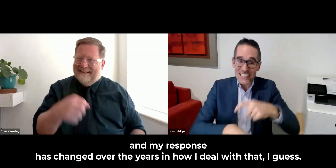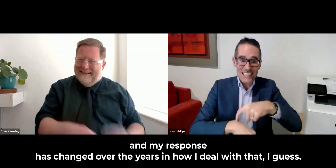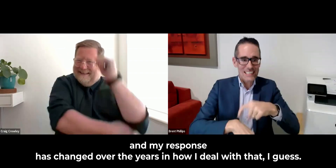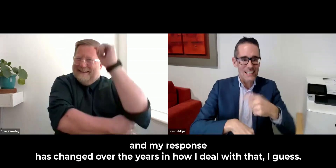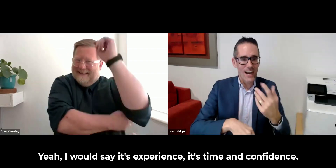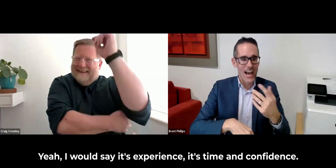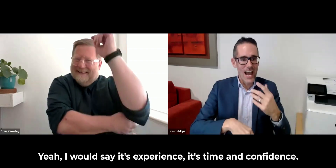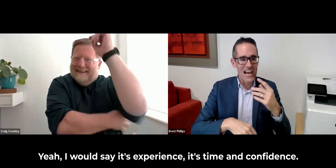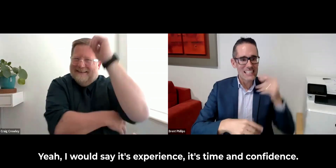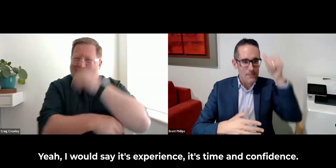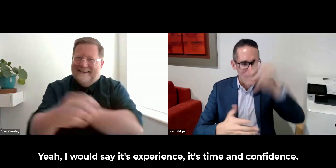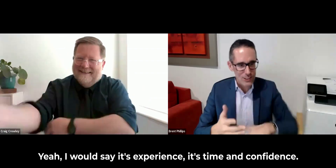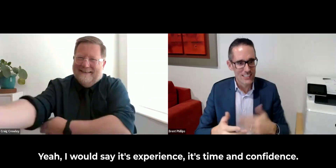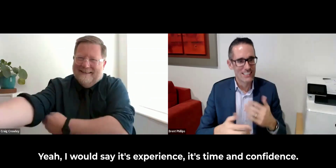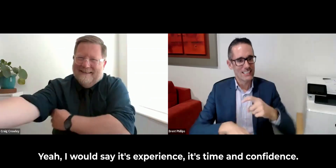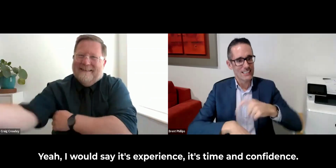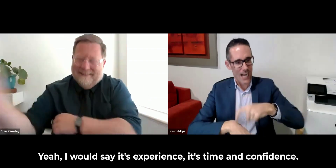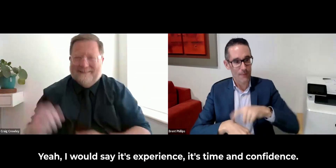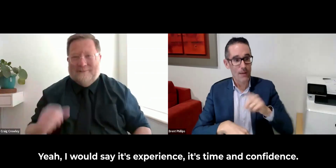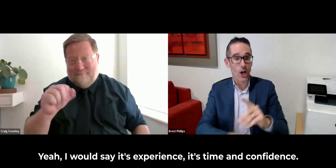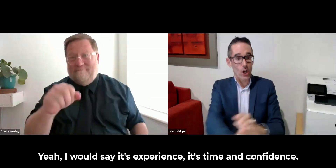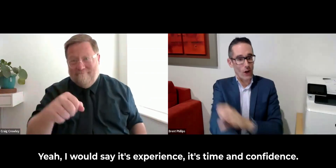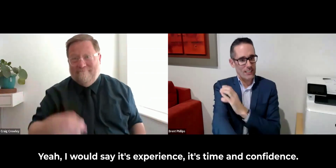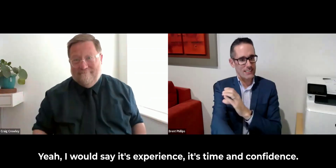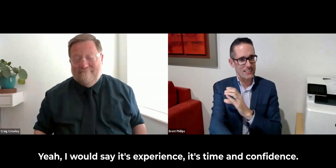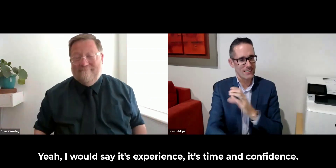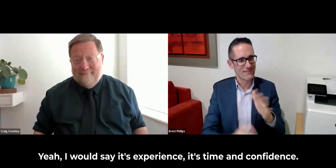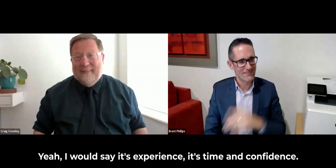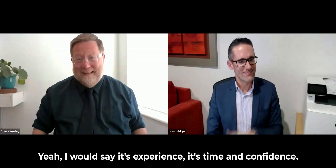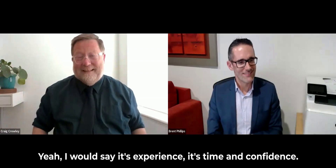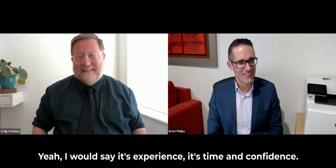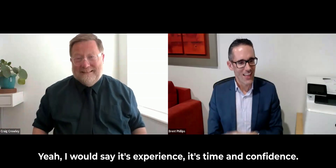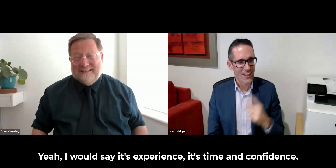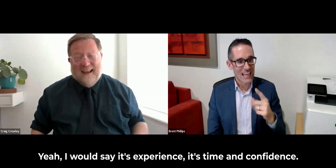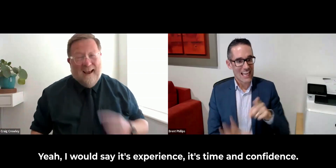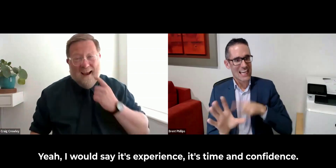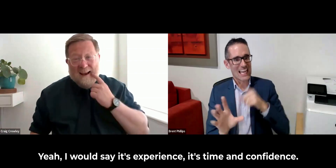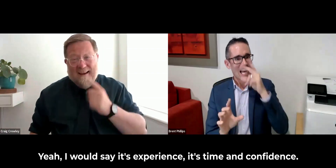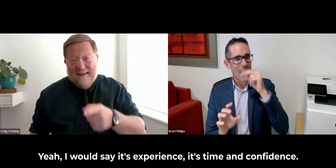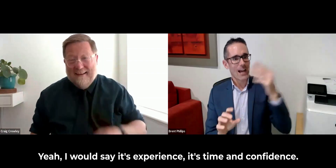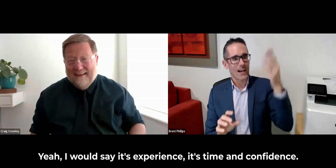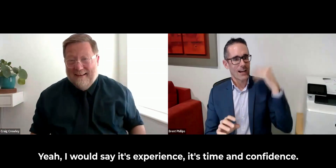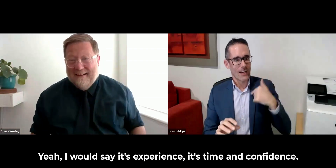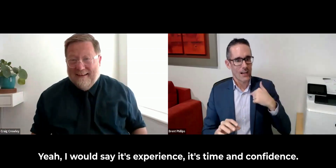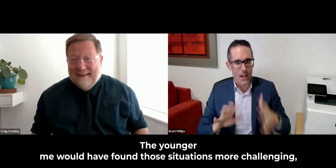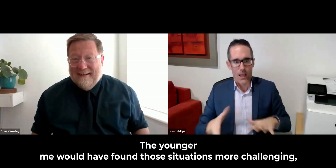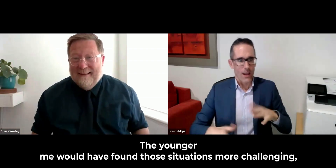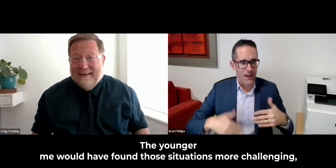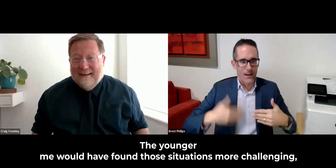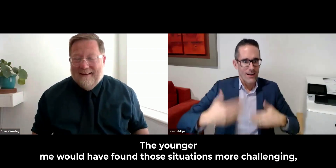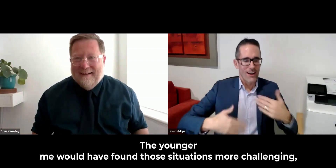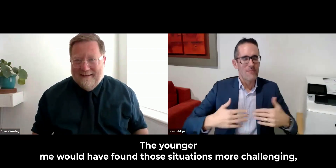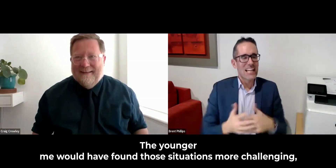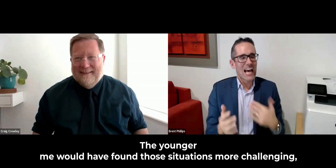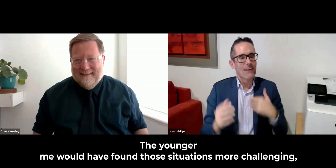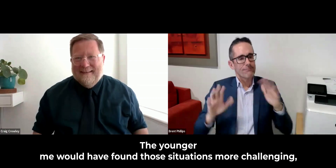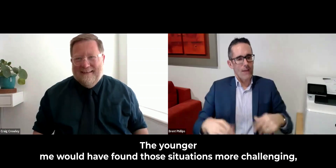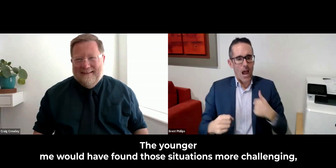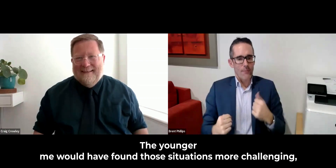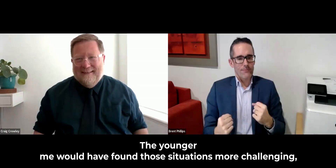guess, yeah, I would say it's experience, it's time, and confidence. The younger me would have